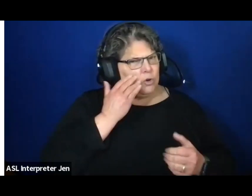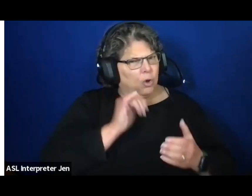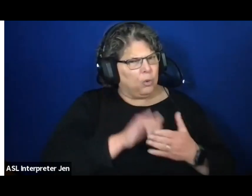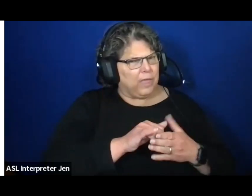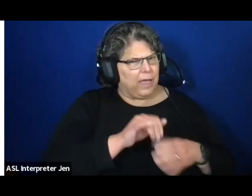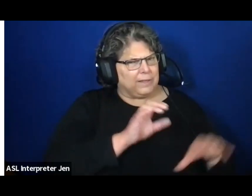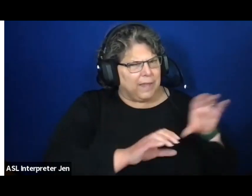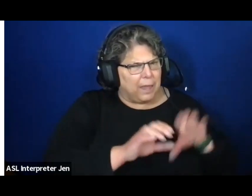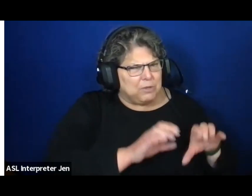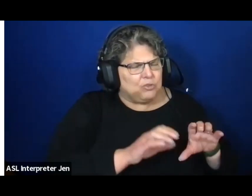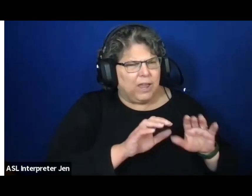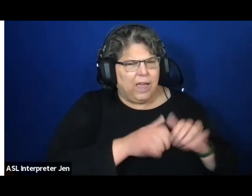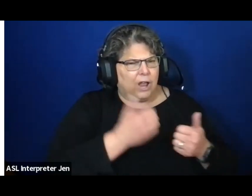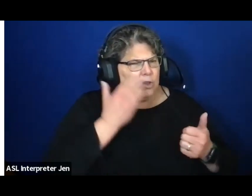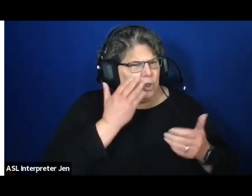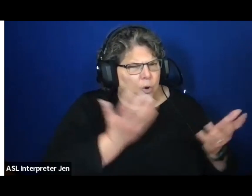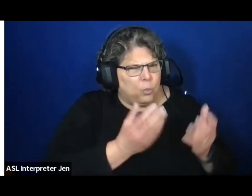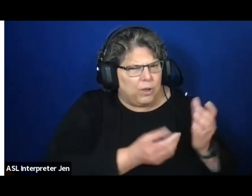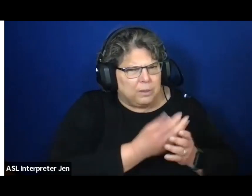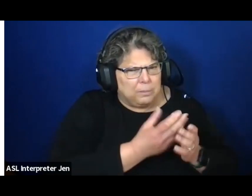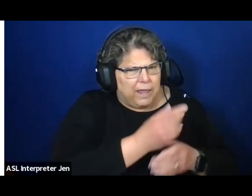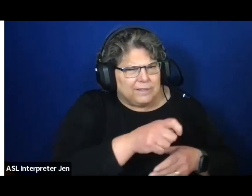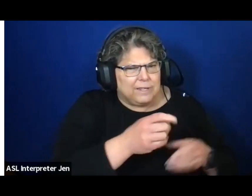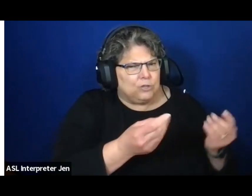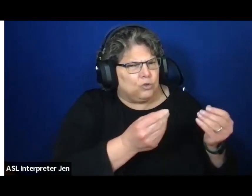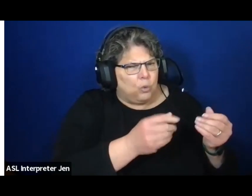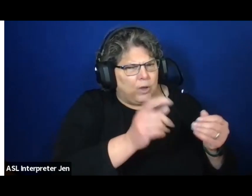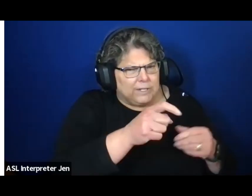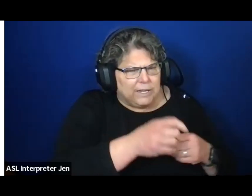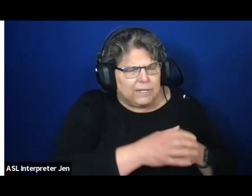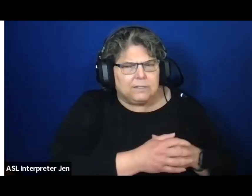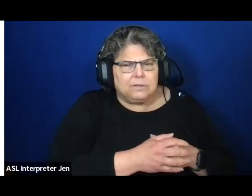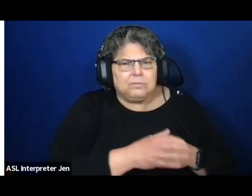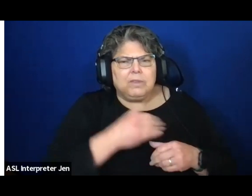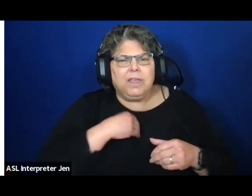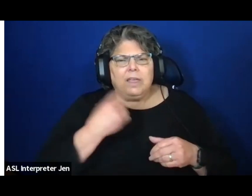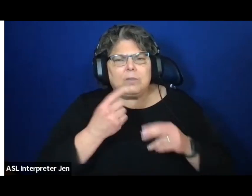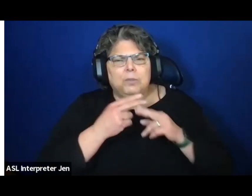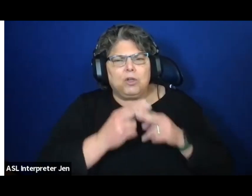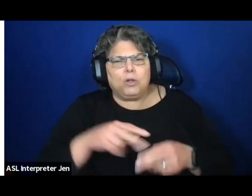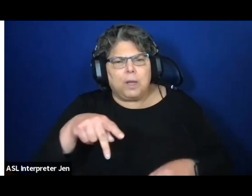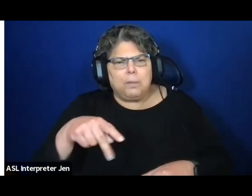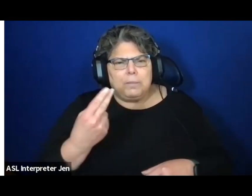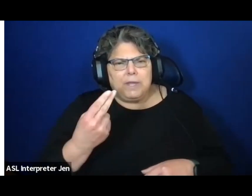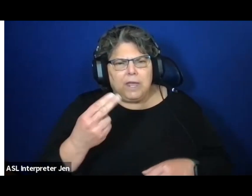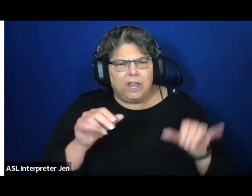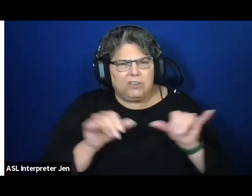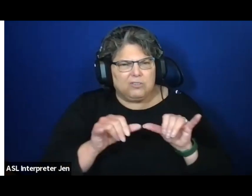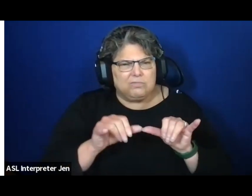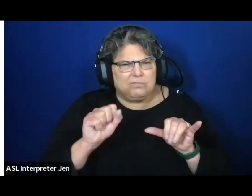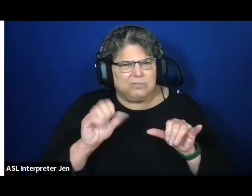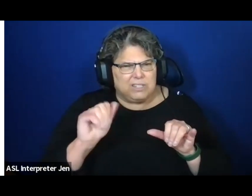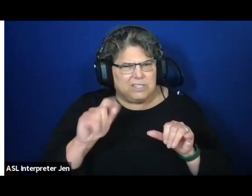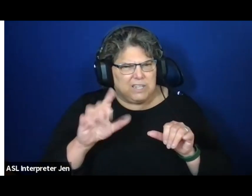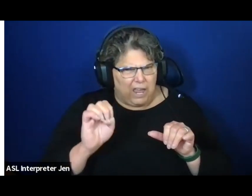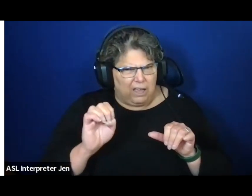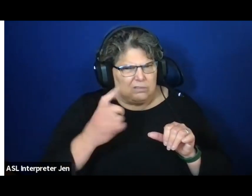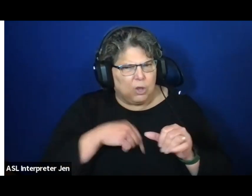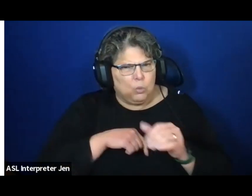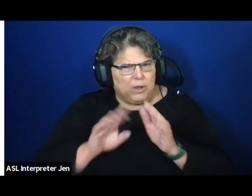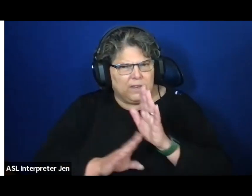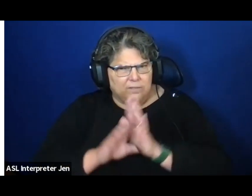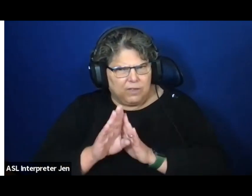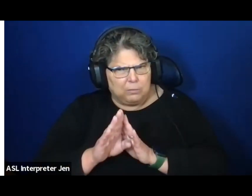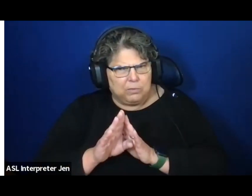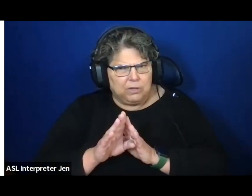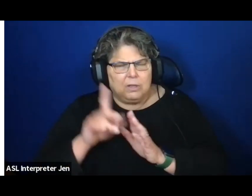soil nutrition, right? So we have this thing called this pH scale that we've developed, right? That says that we